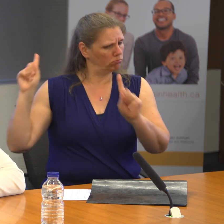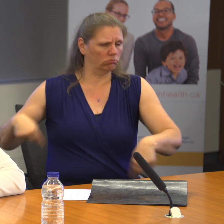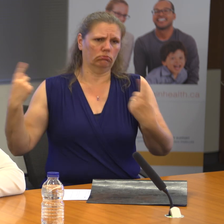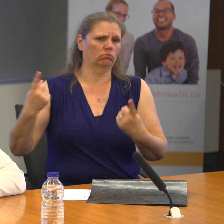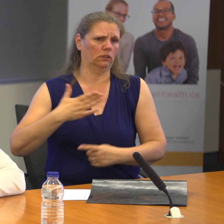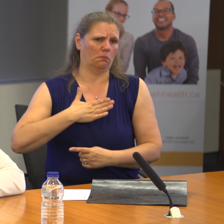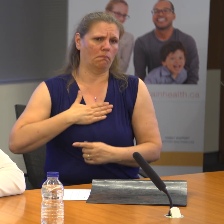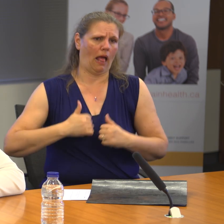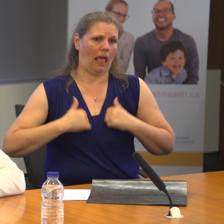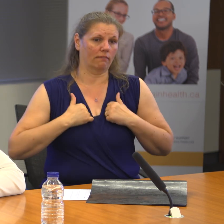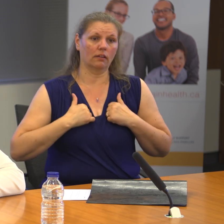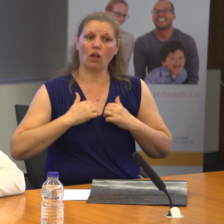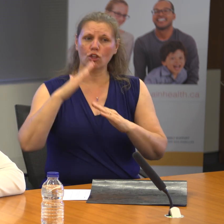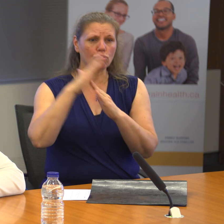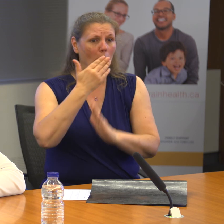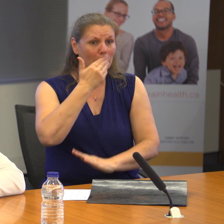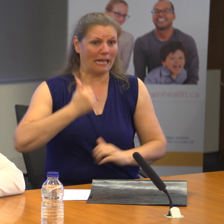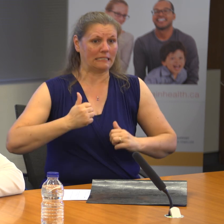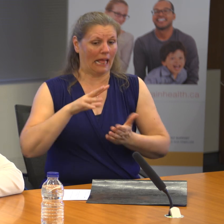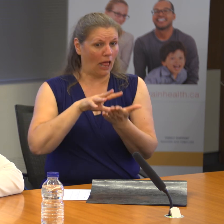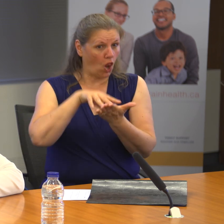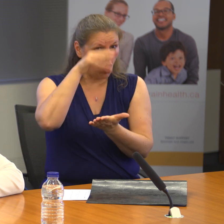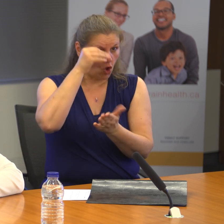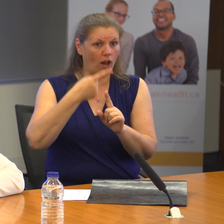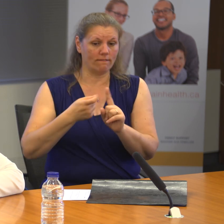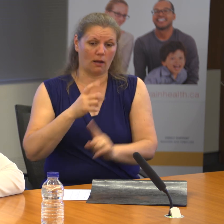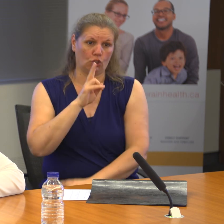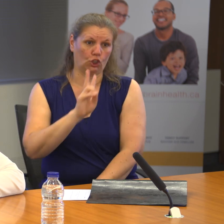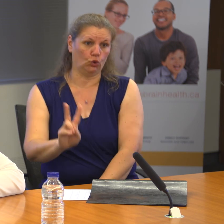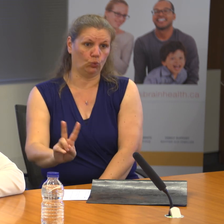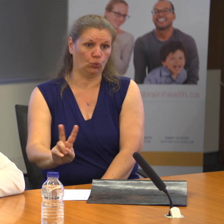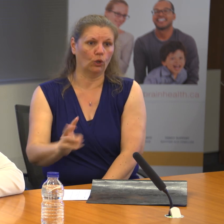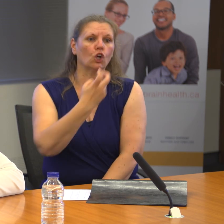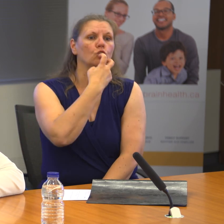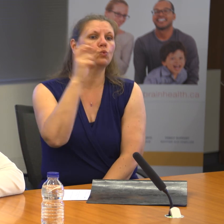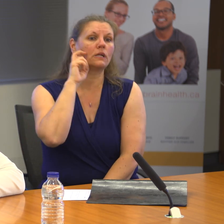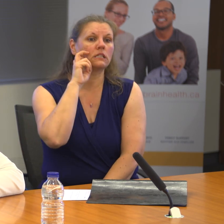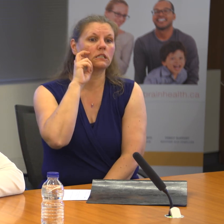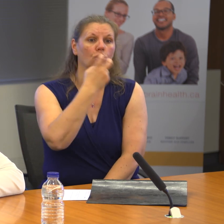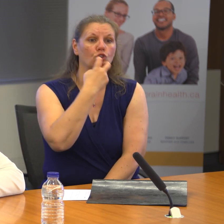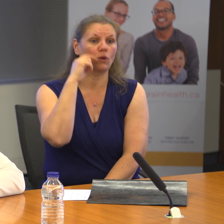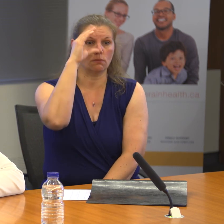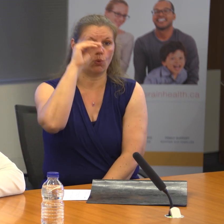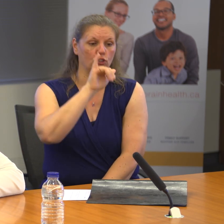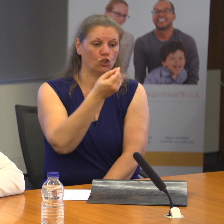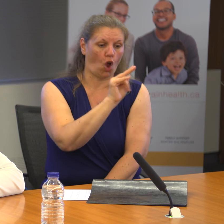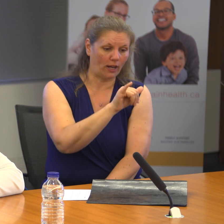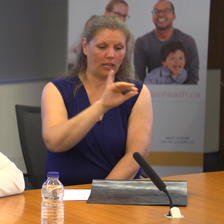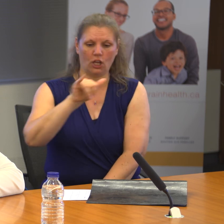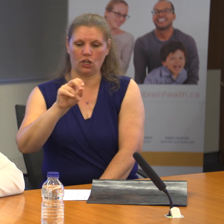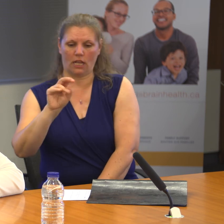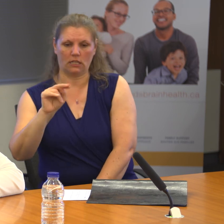The best lessons I ever learned were from two-year-olds. They were twin brothers, Johnny and Jason, and I